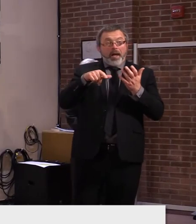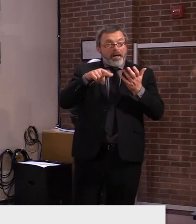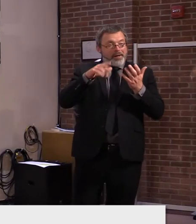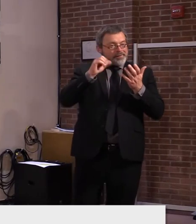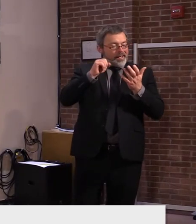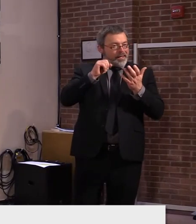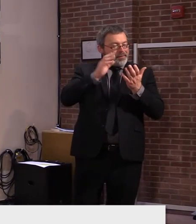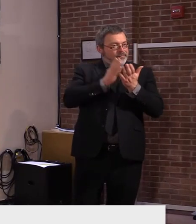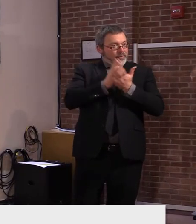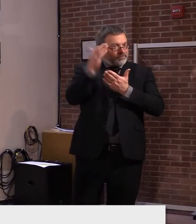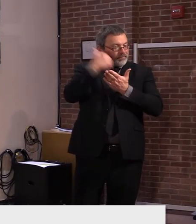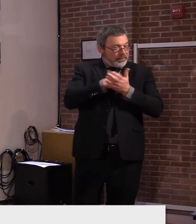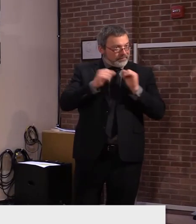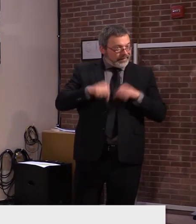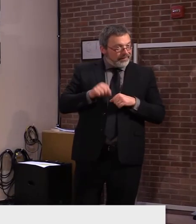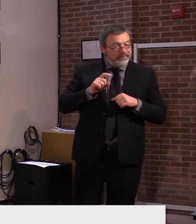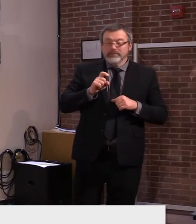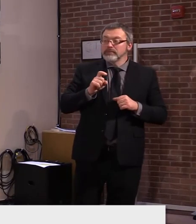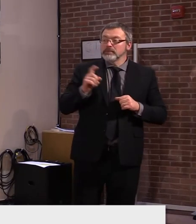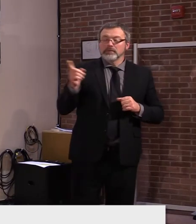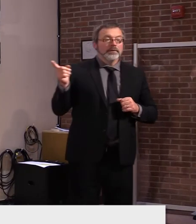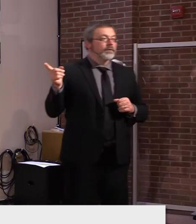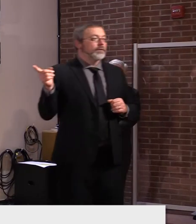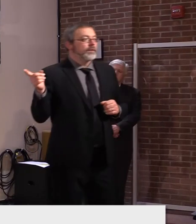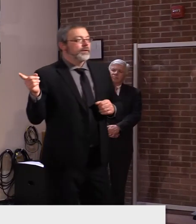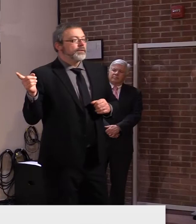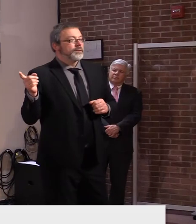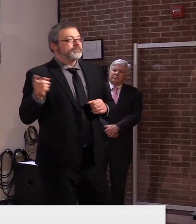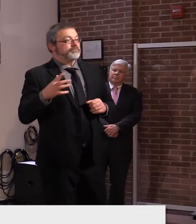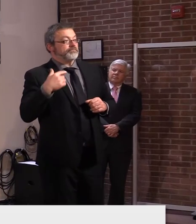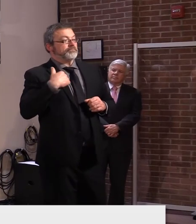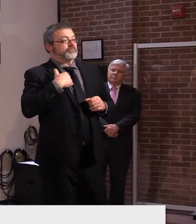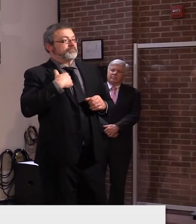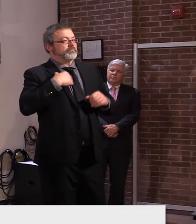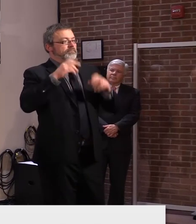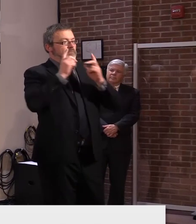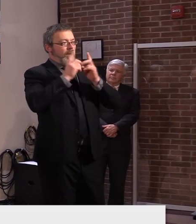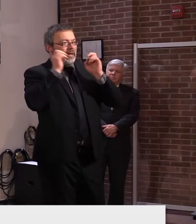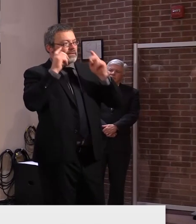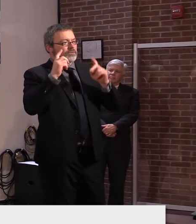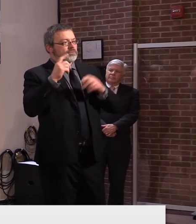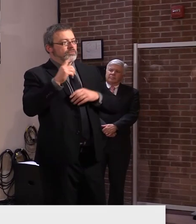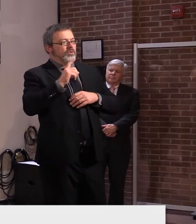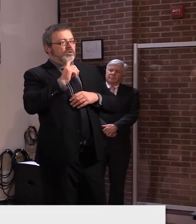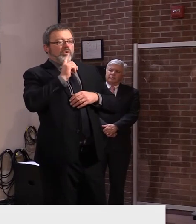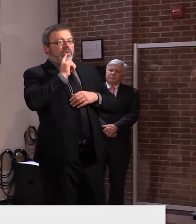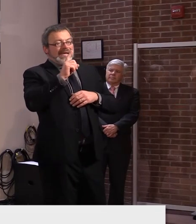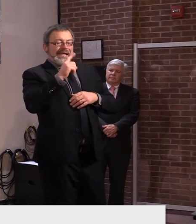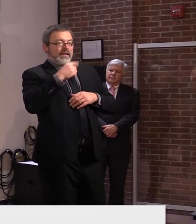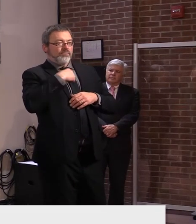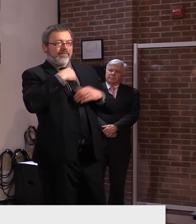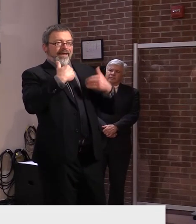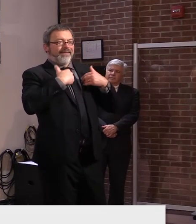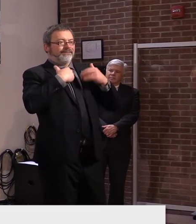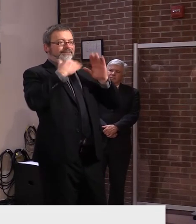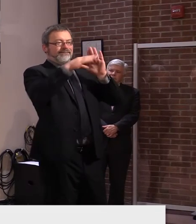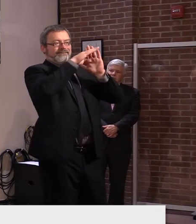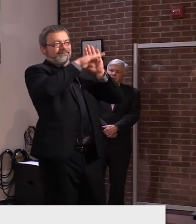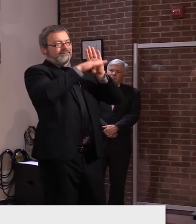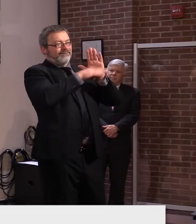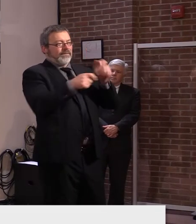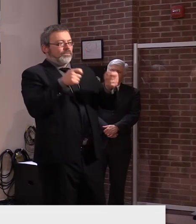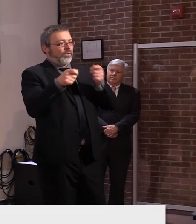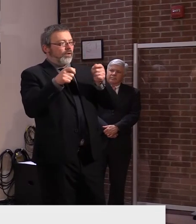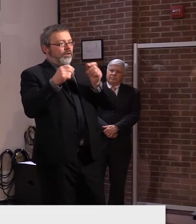anything we would do would be a function of regulation. So on the one hand, you could say that's more transparent, but it also might not be as responsive